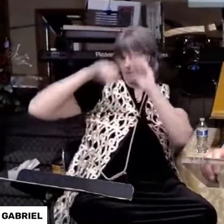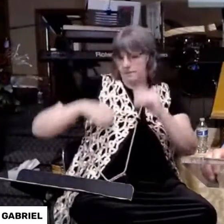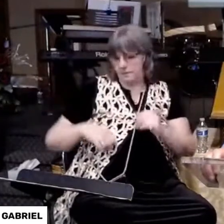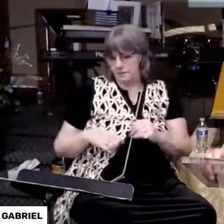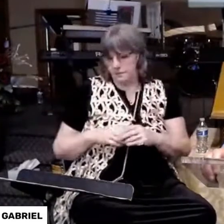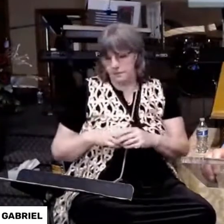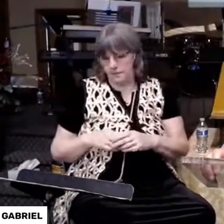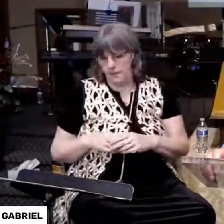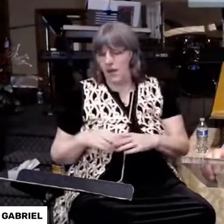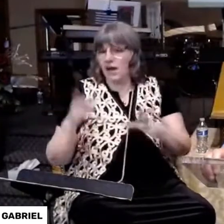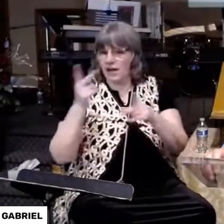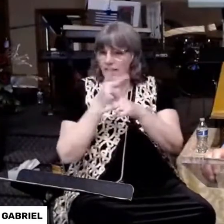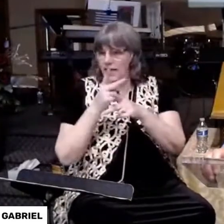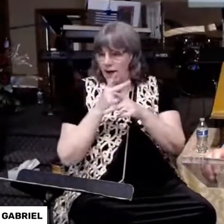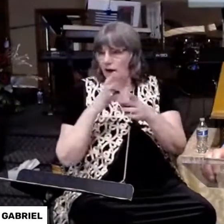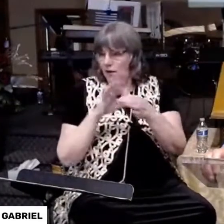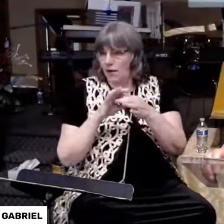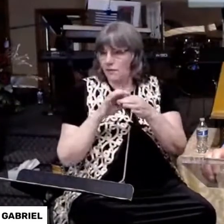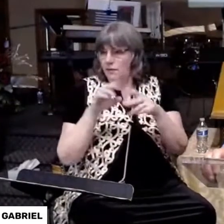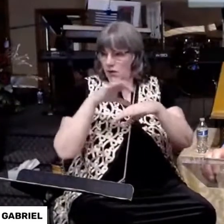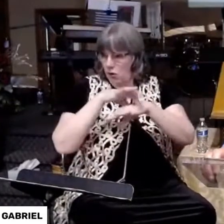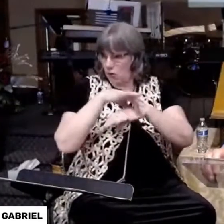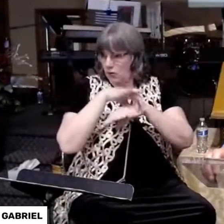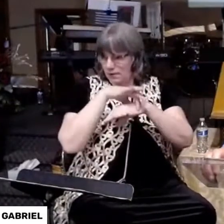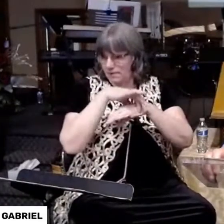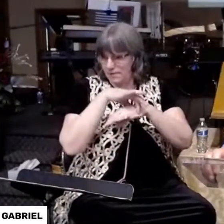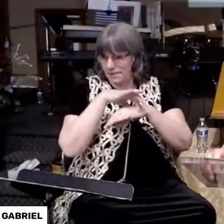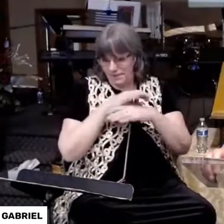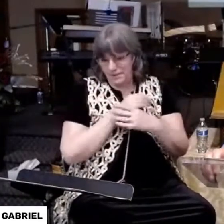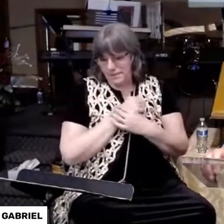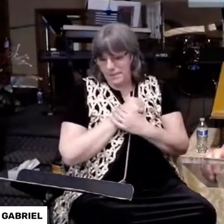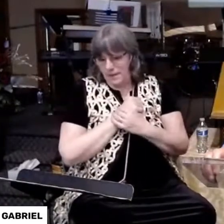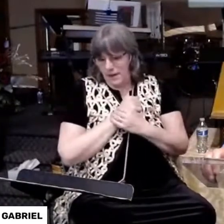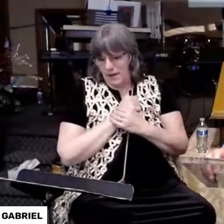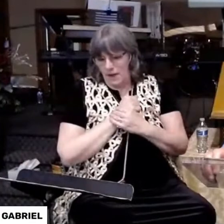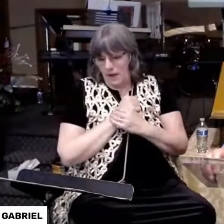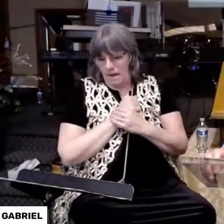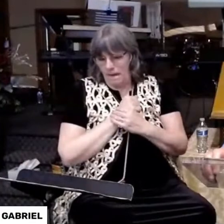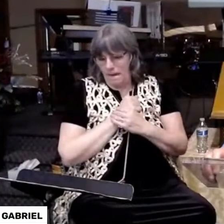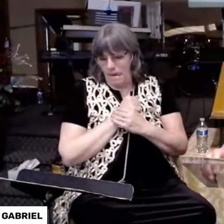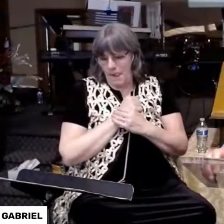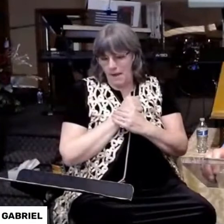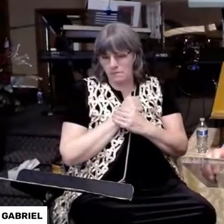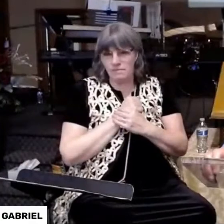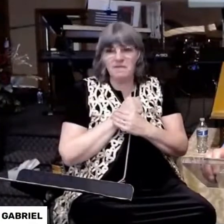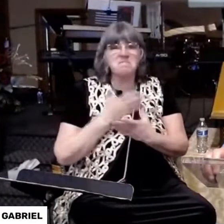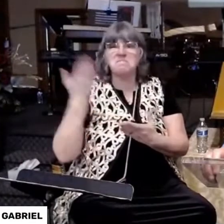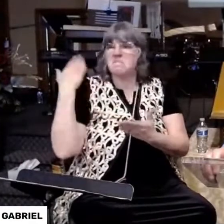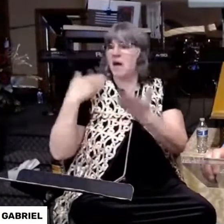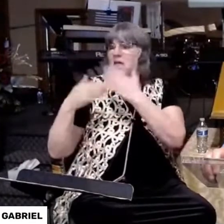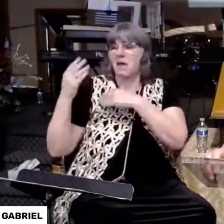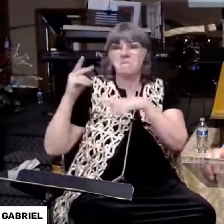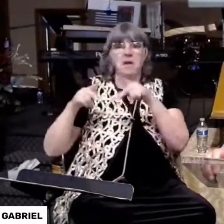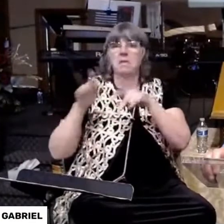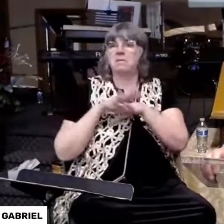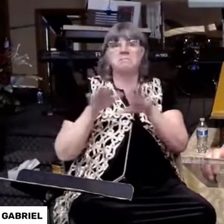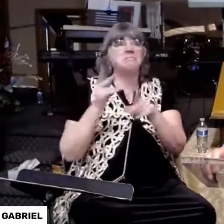itself, as opposed to most people in their day that really didn't care about these